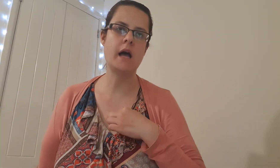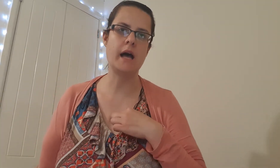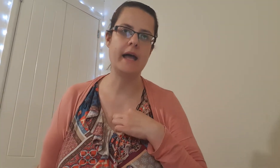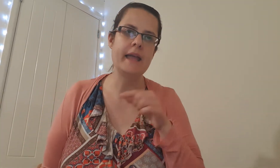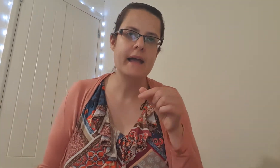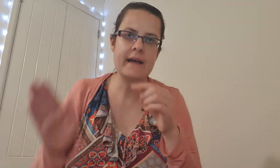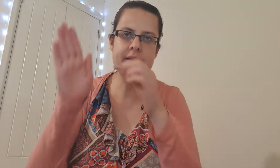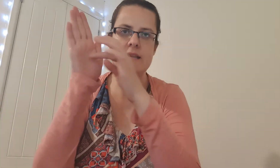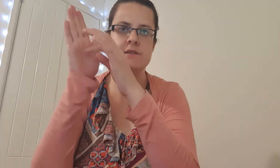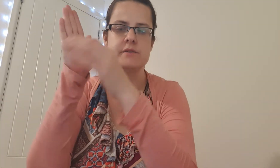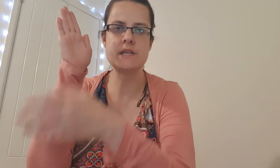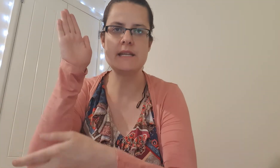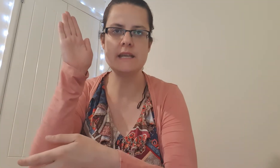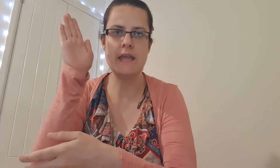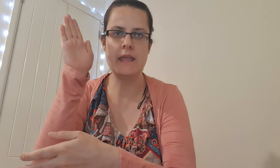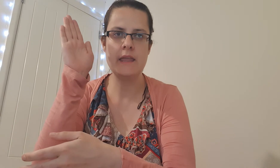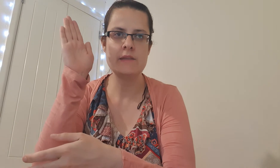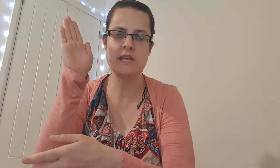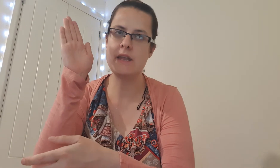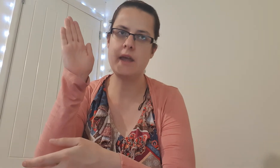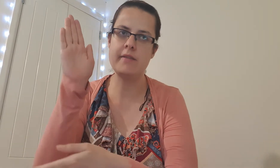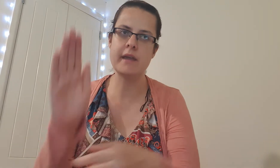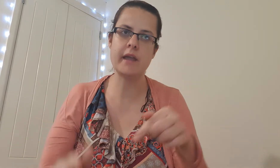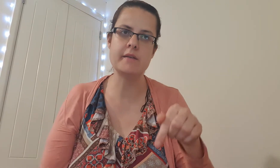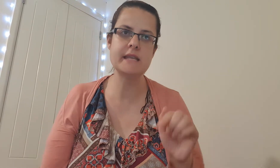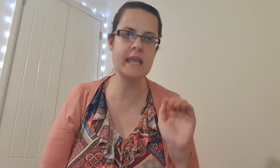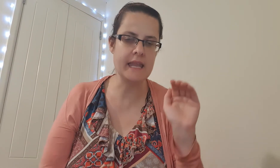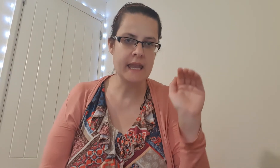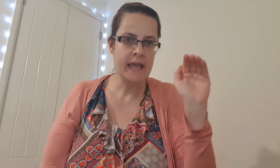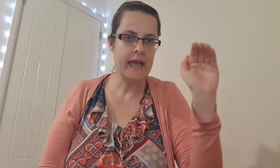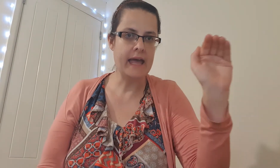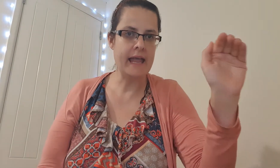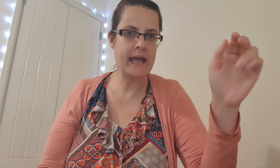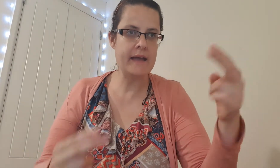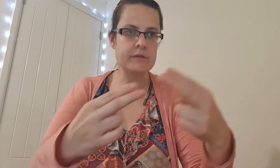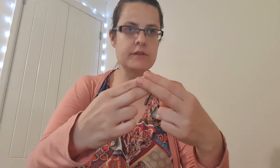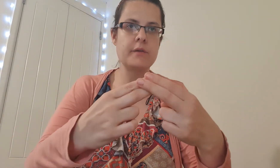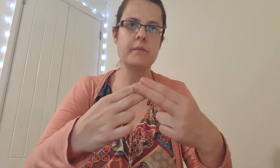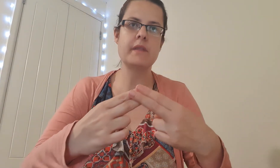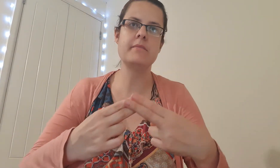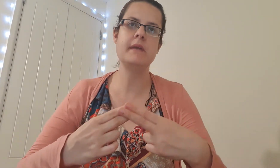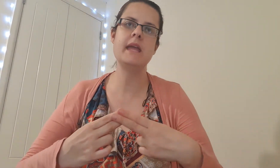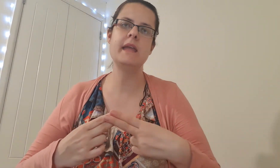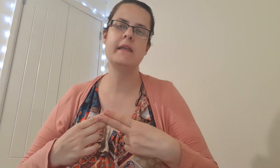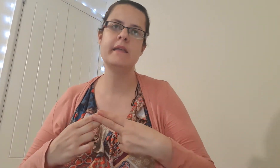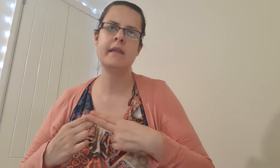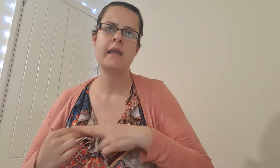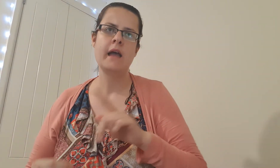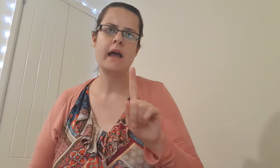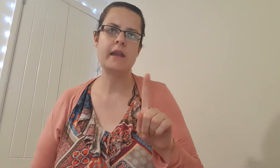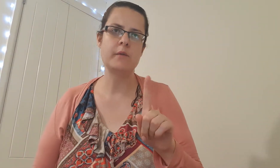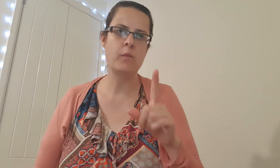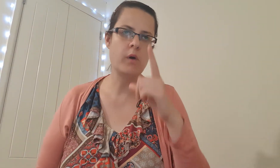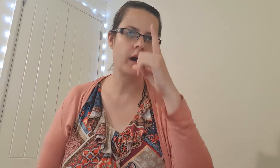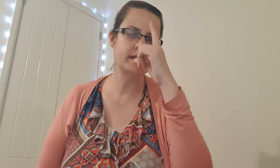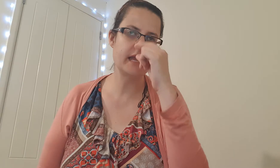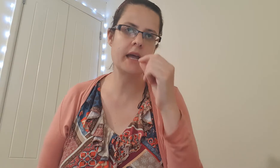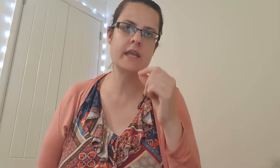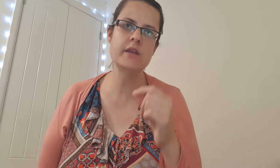I have a little shadow that goes in and out with me. And what can I use